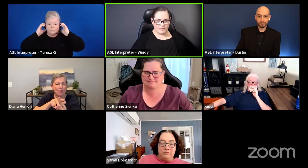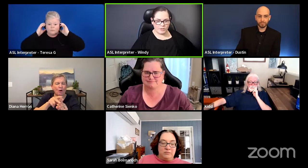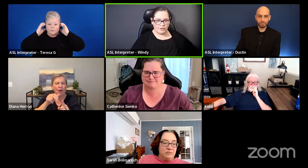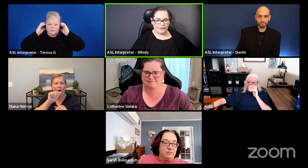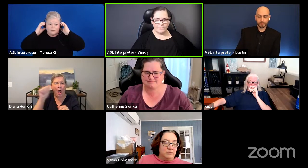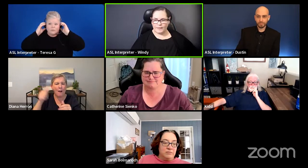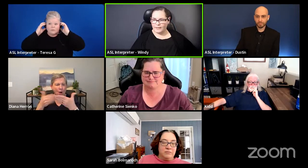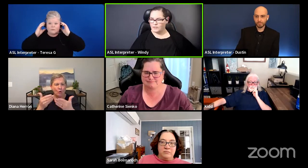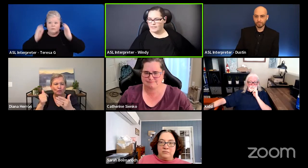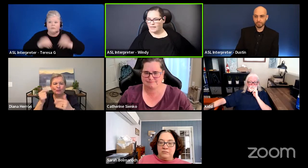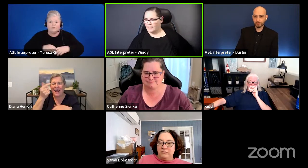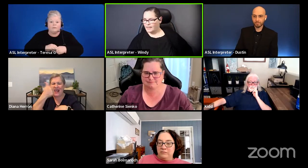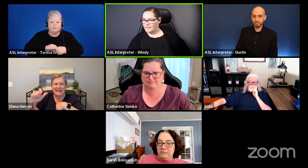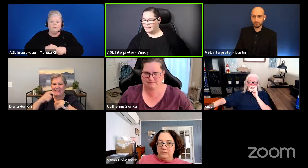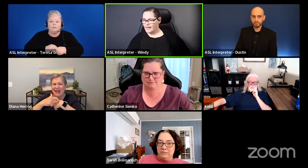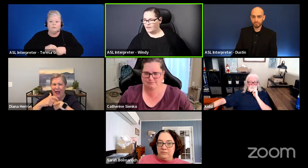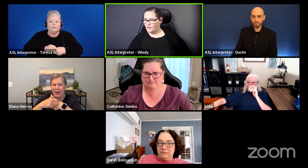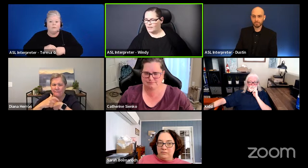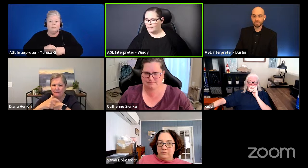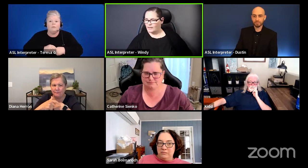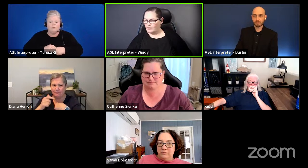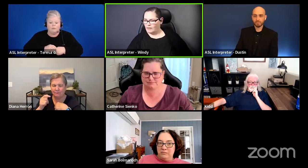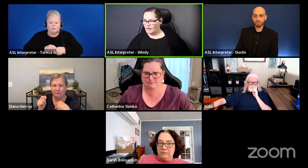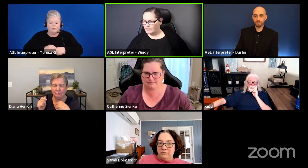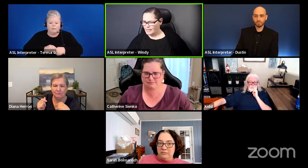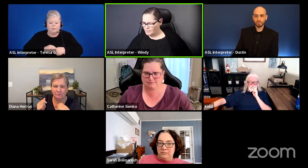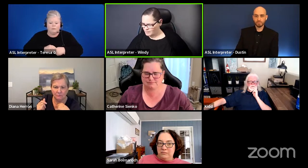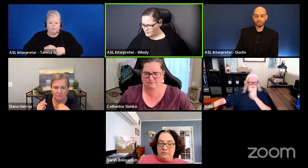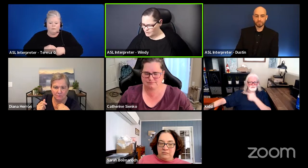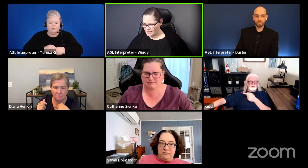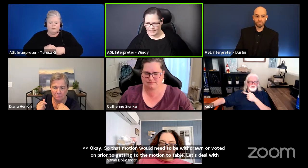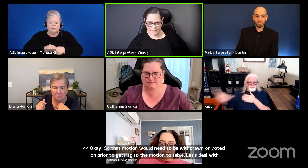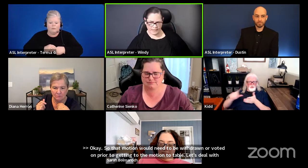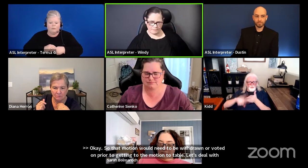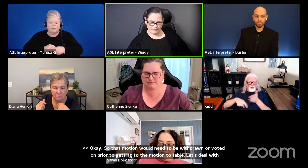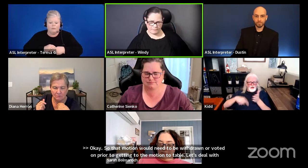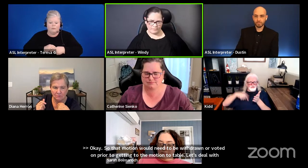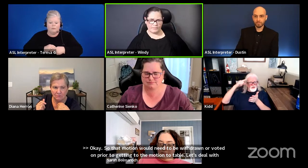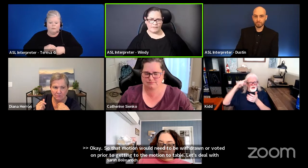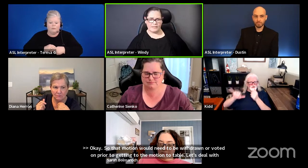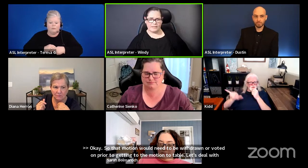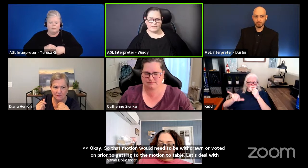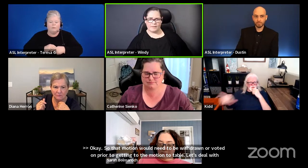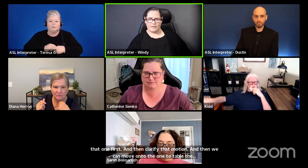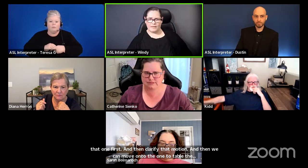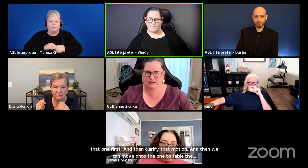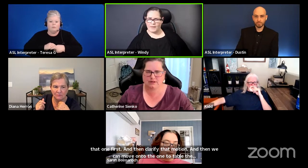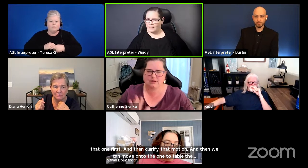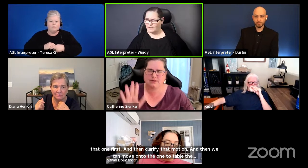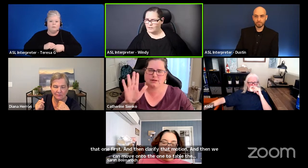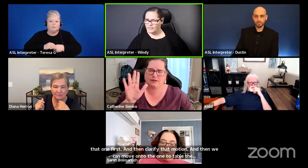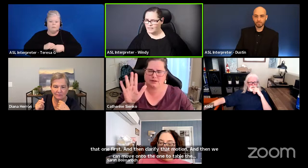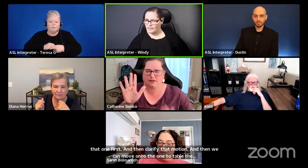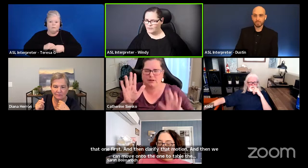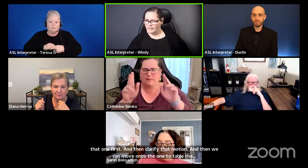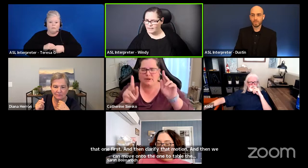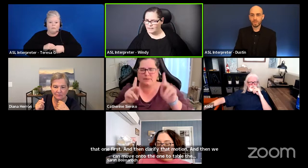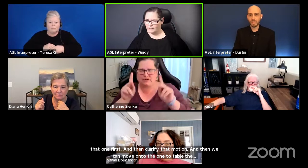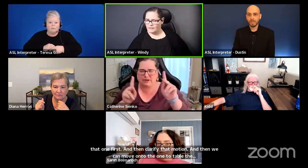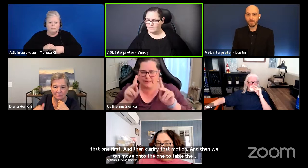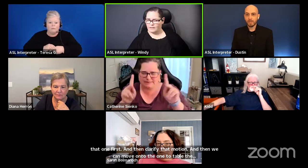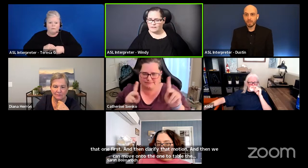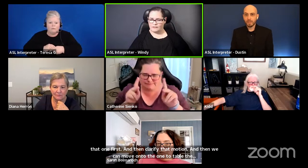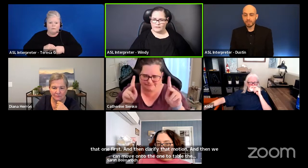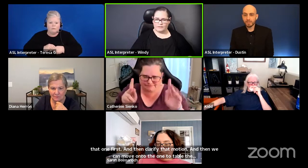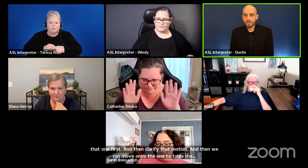This is Commissioner Herron. My understanding is that you can table a motion at any time. Am I understanding